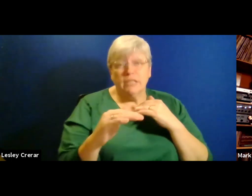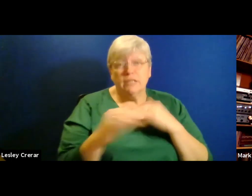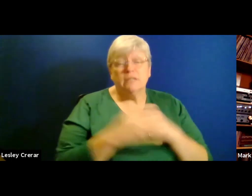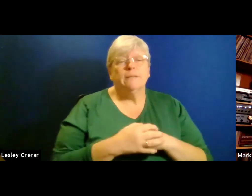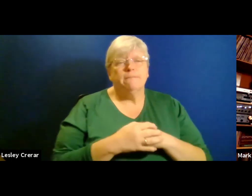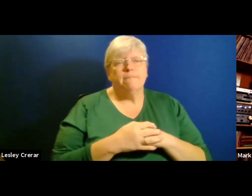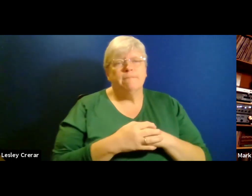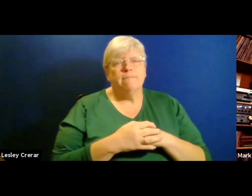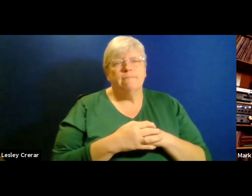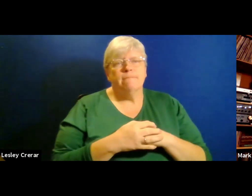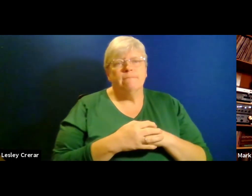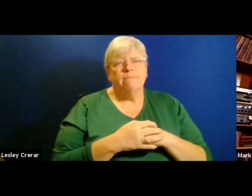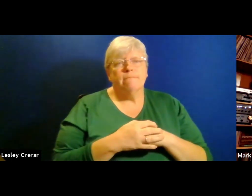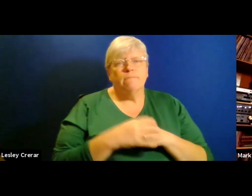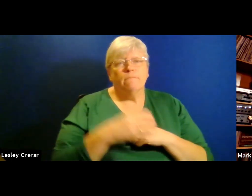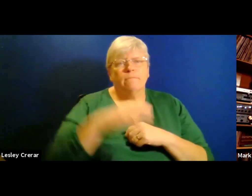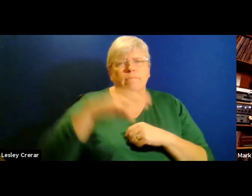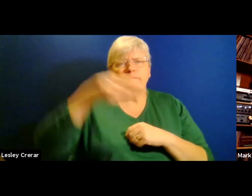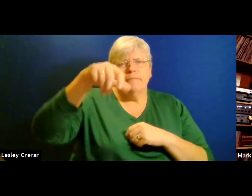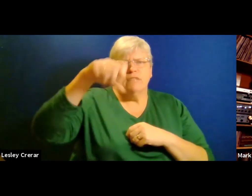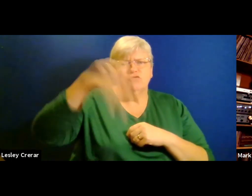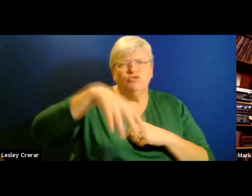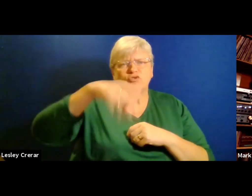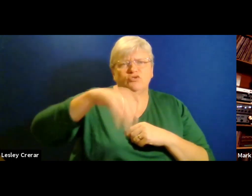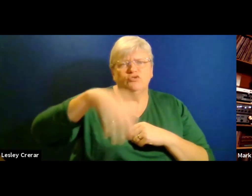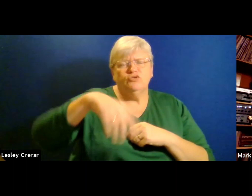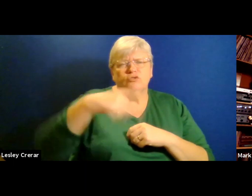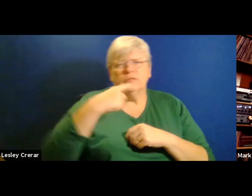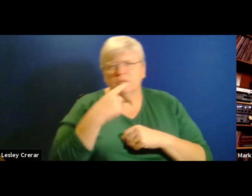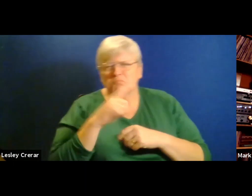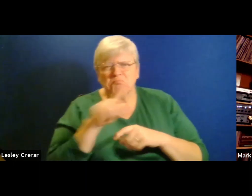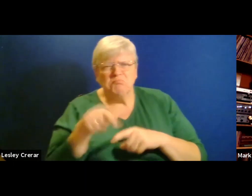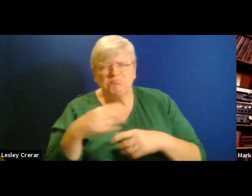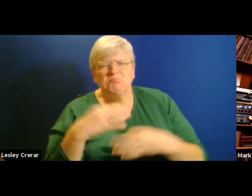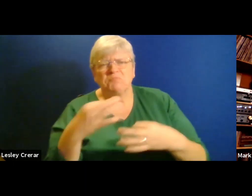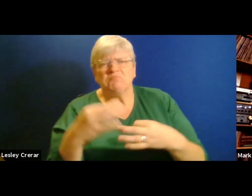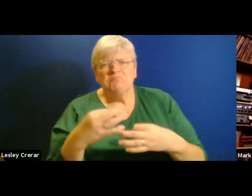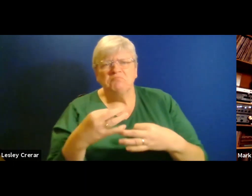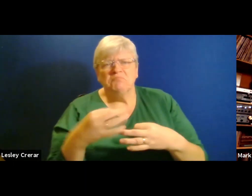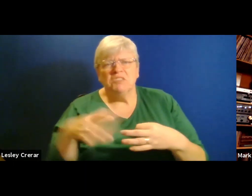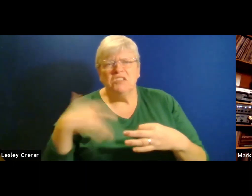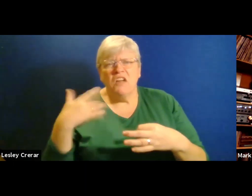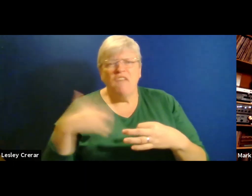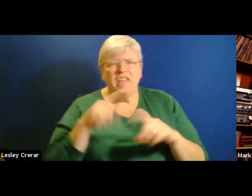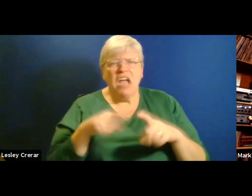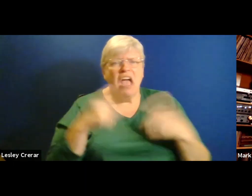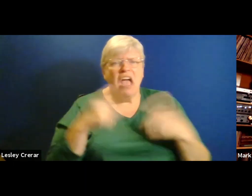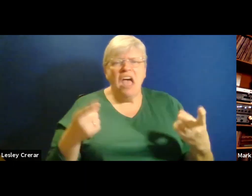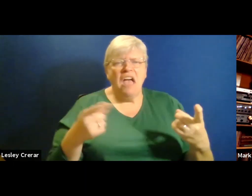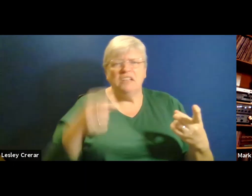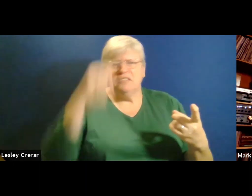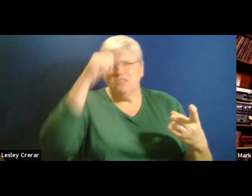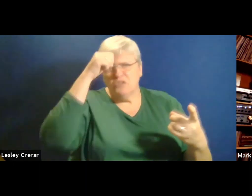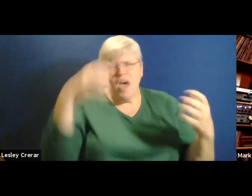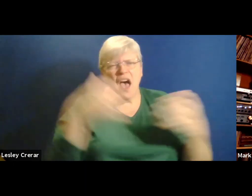Of running water, folklore says that no enchantment can survive it. To know the end you go to, be